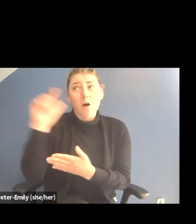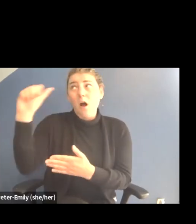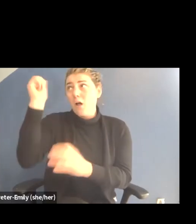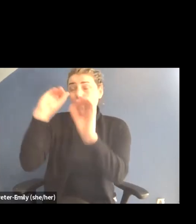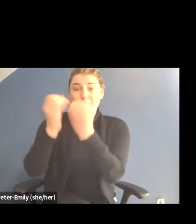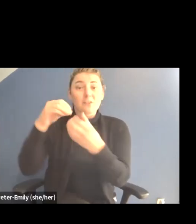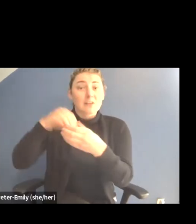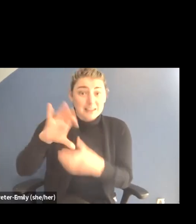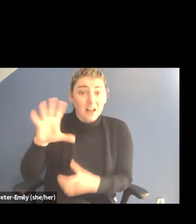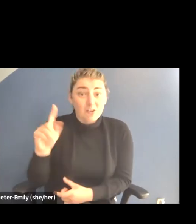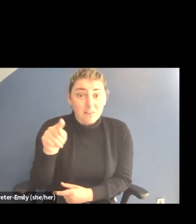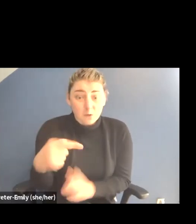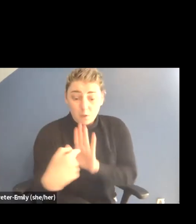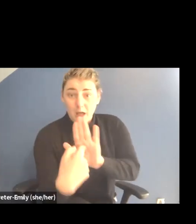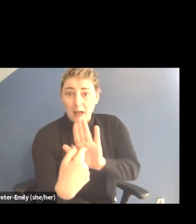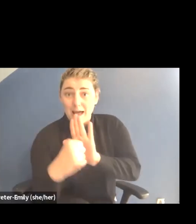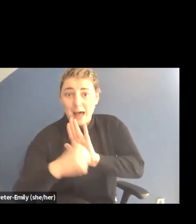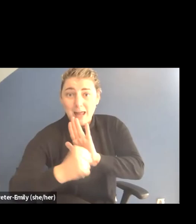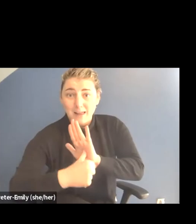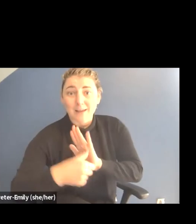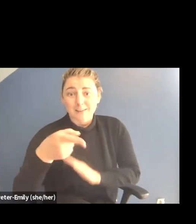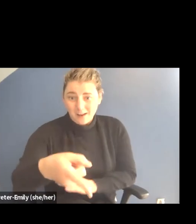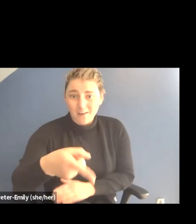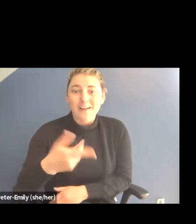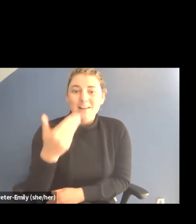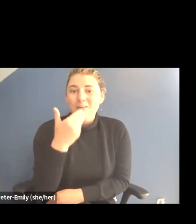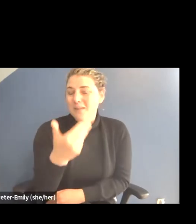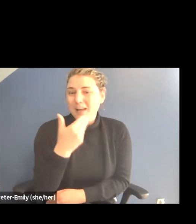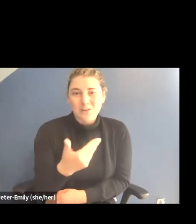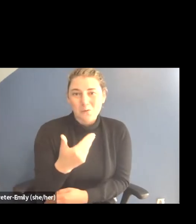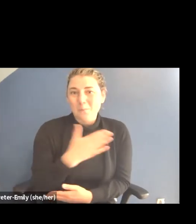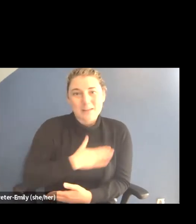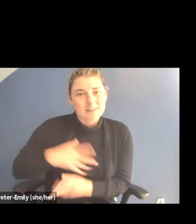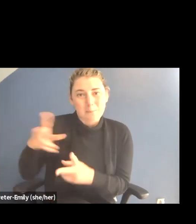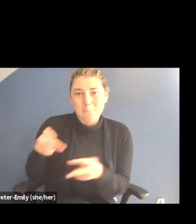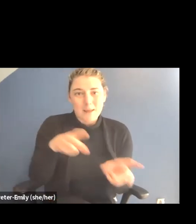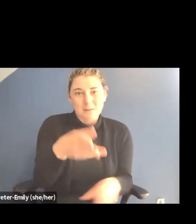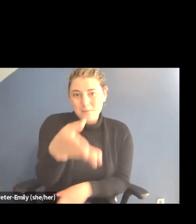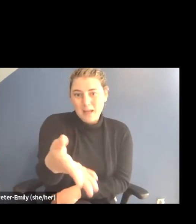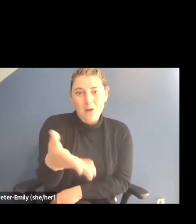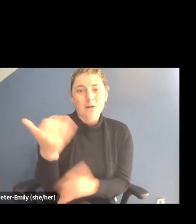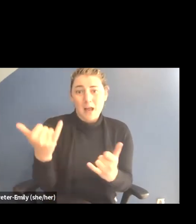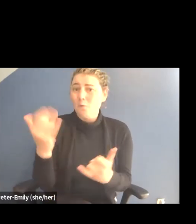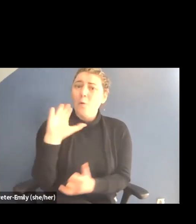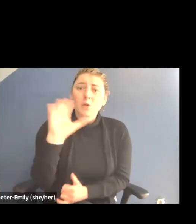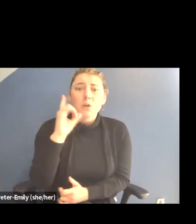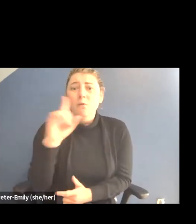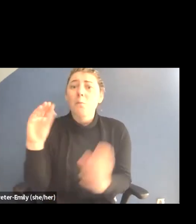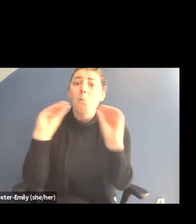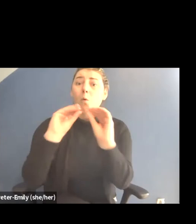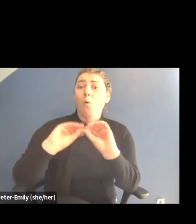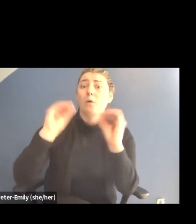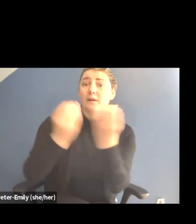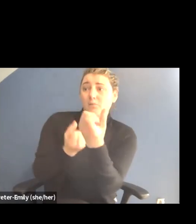chat that you might want to highlight. So please feel free to paste those now. We are always looking for more organizations to uplift in this